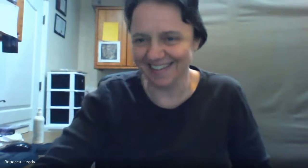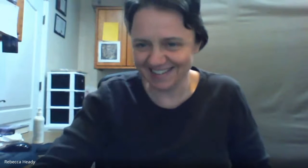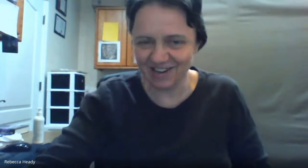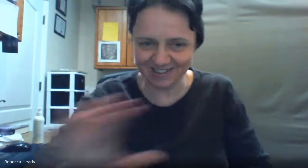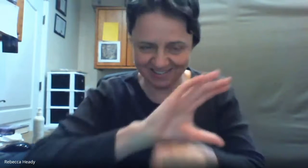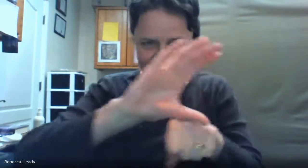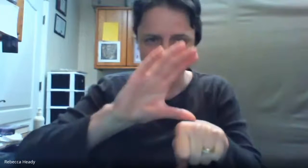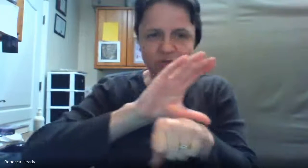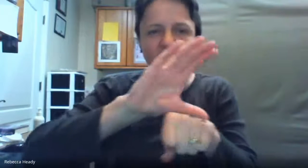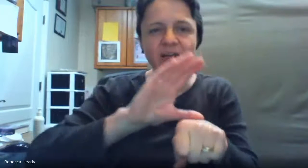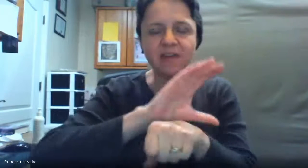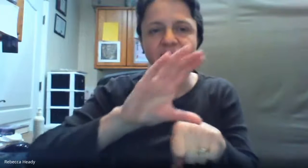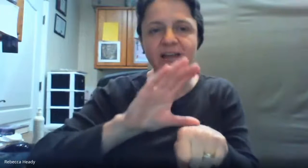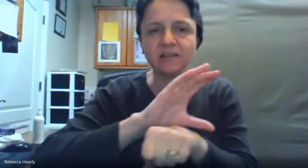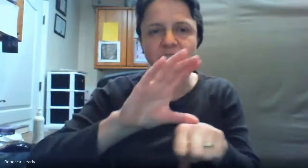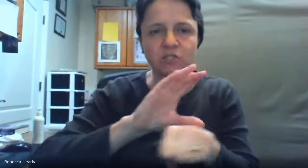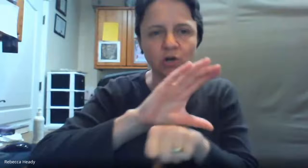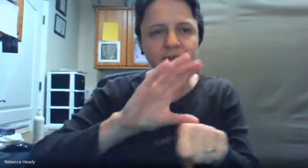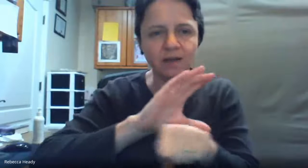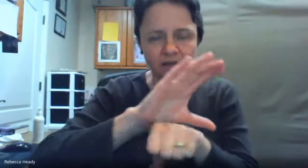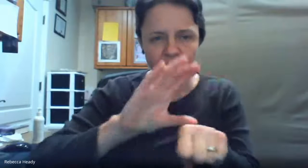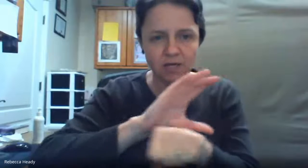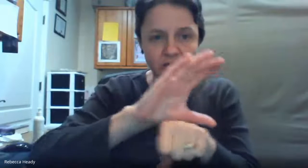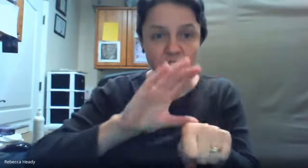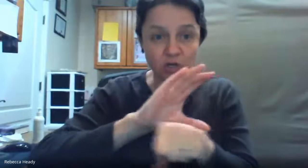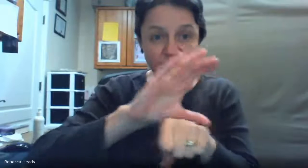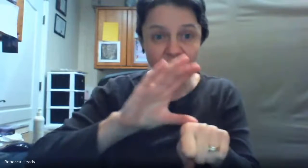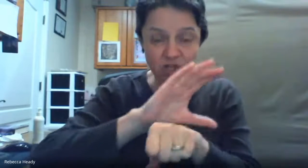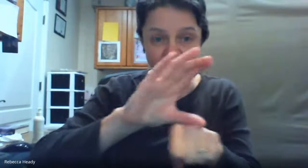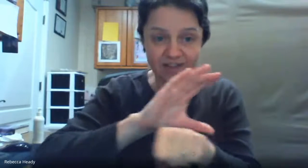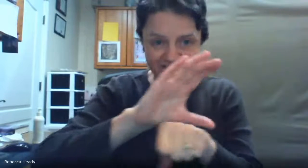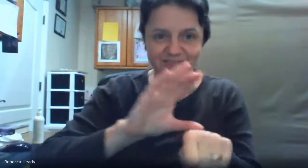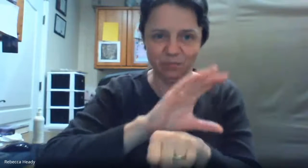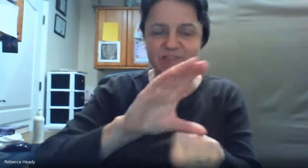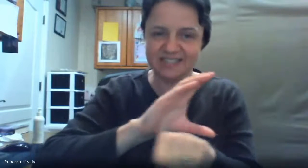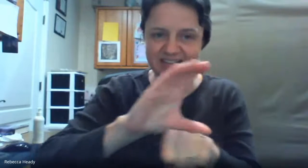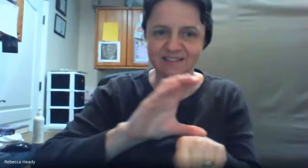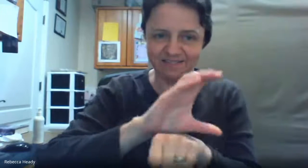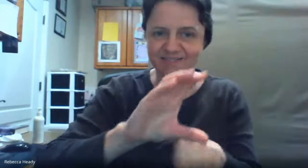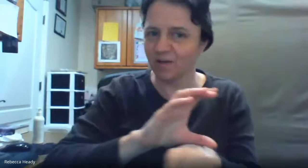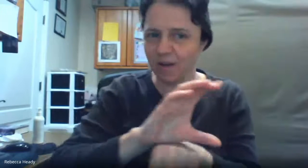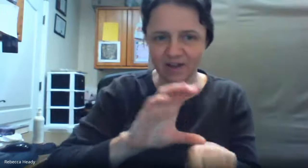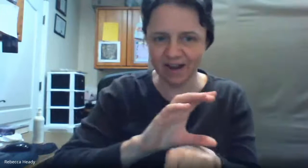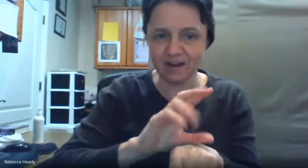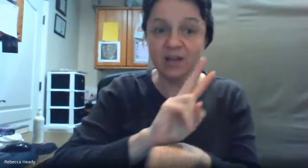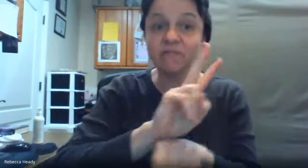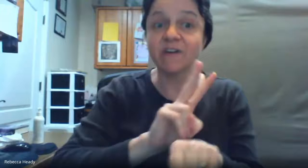Yeah, chocolate. So chocolate, like stirring the chocolate with the C on the back of your hand.